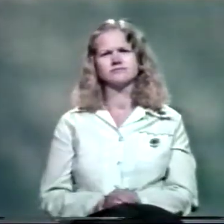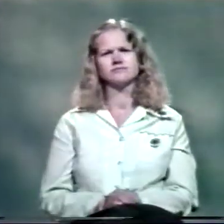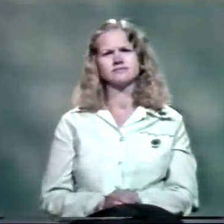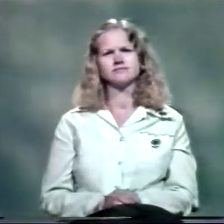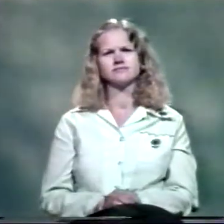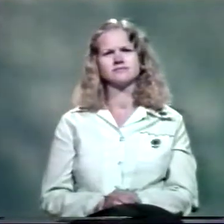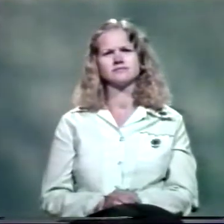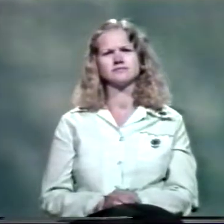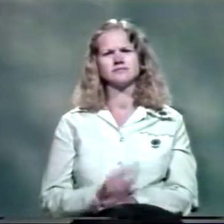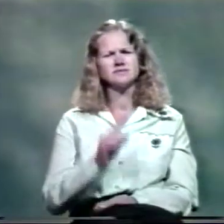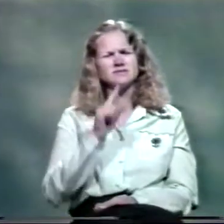Really deaf.